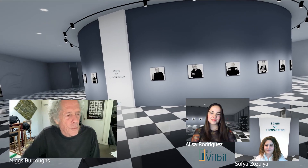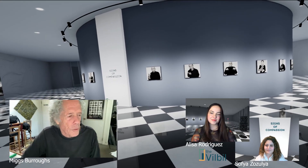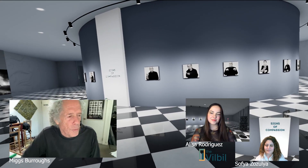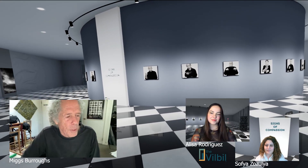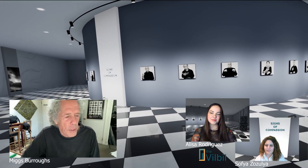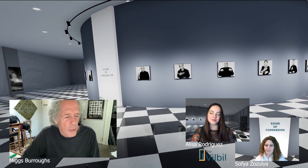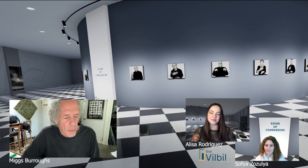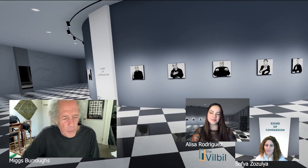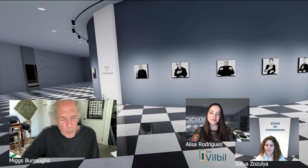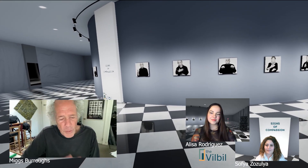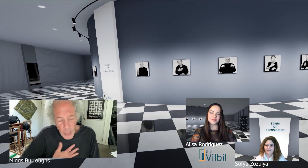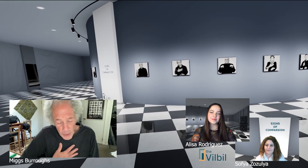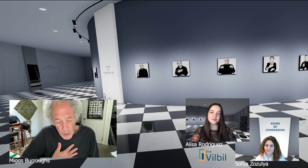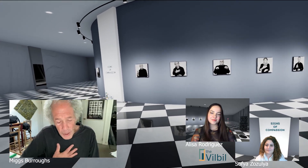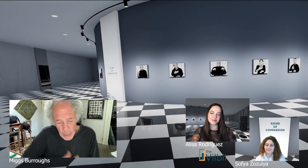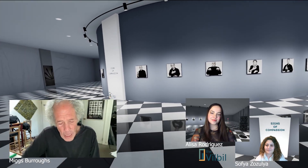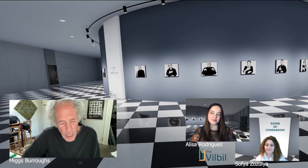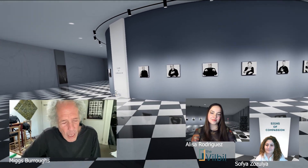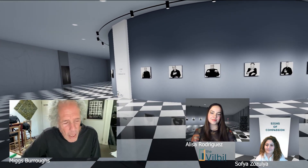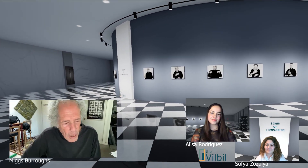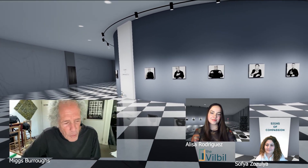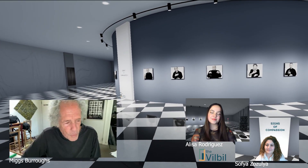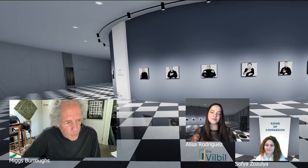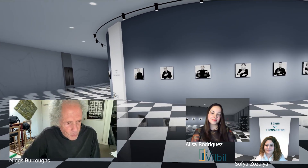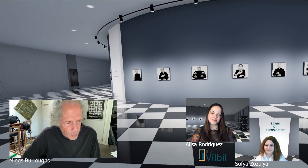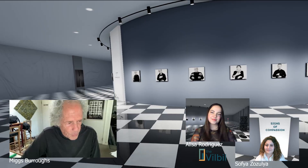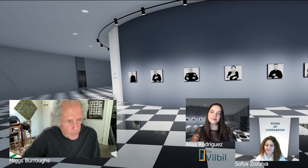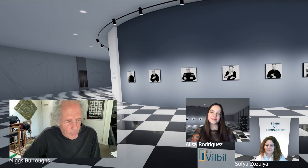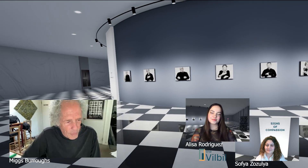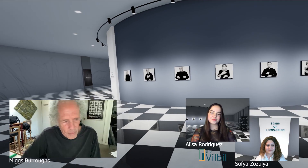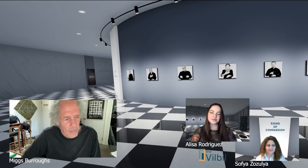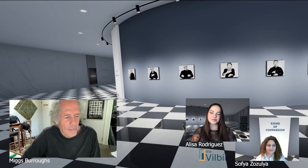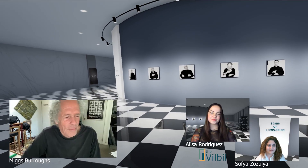so I'm a father. I'm